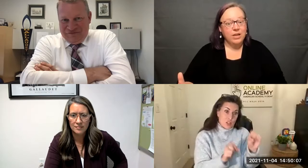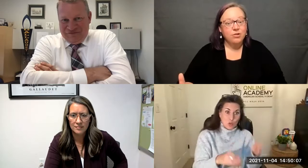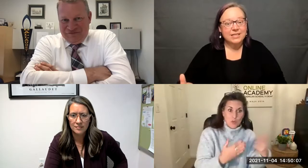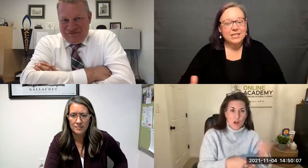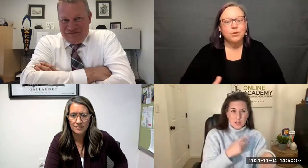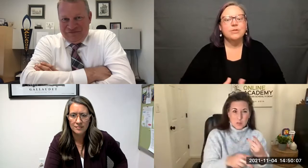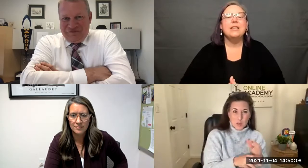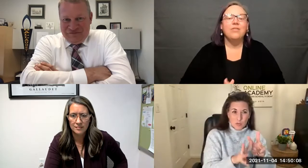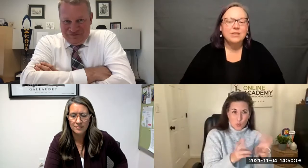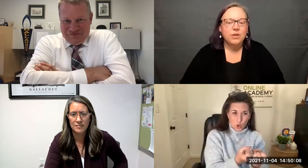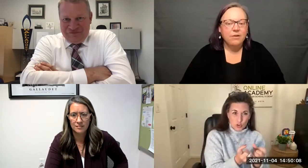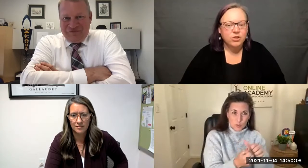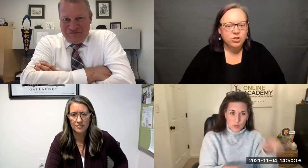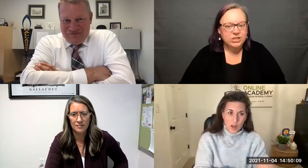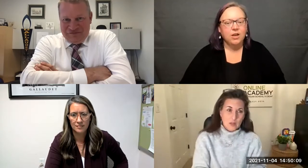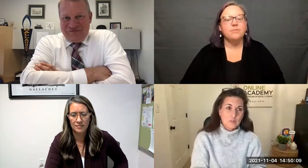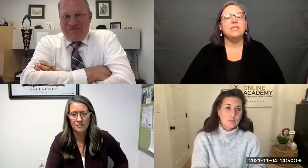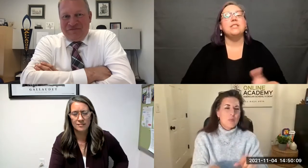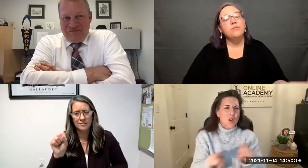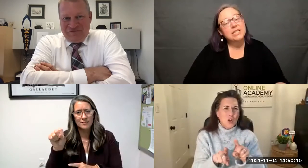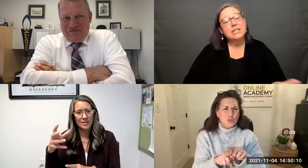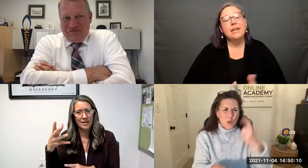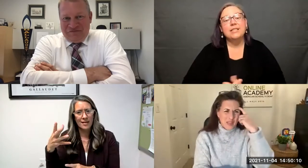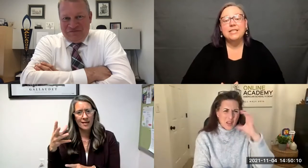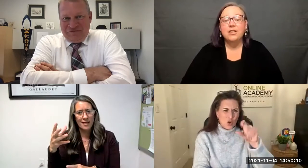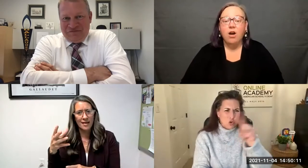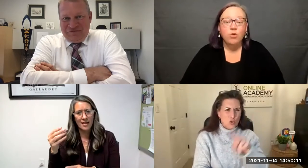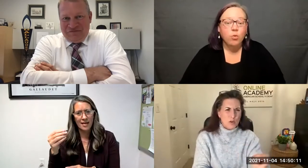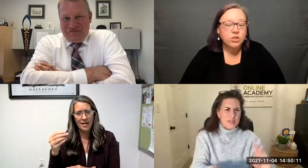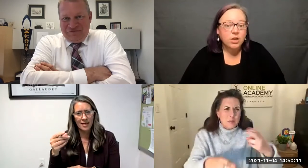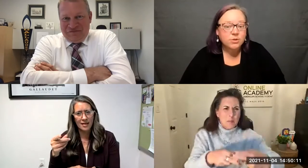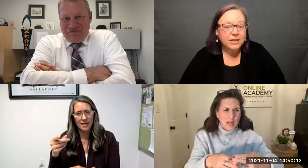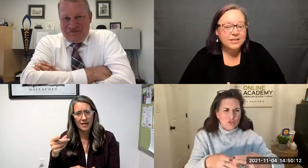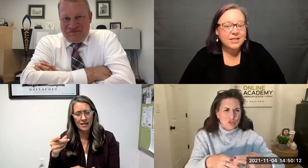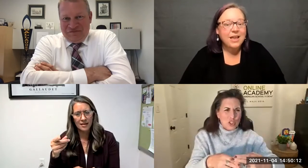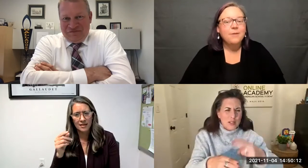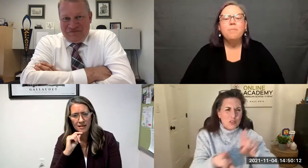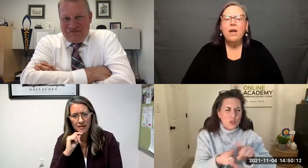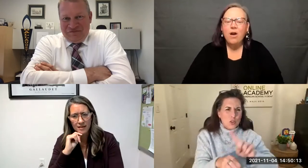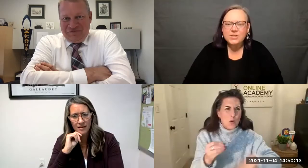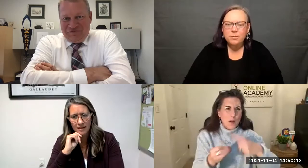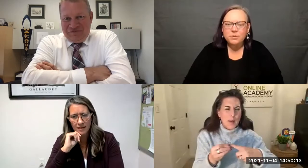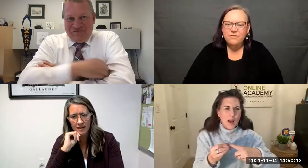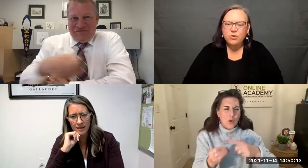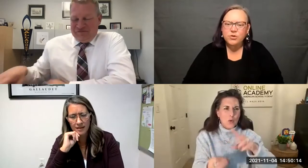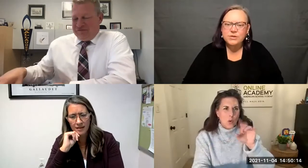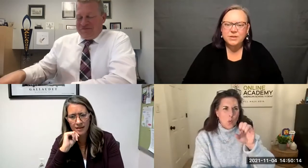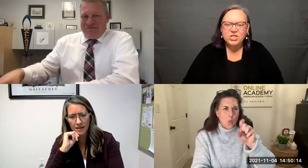as experts, that's where that frustration comes. And so if CEASD could offer workshops related to that. Also, I believe Cruz